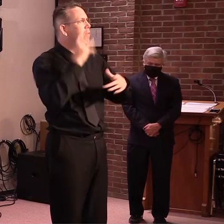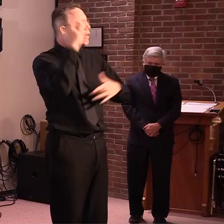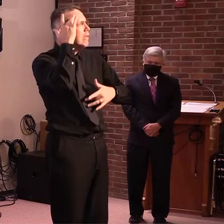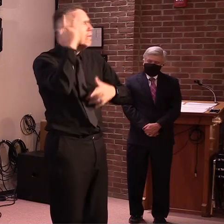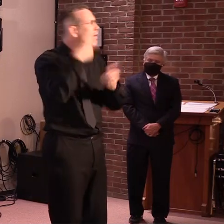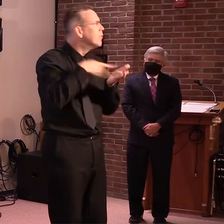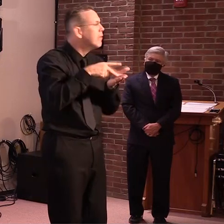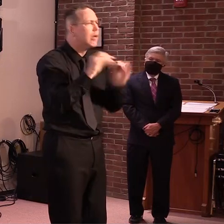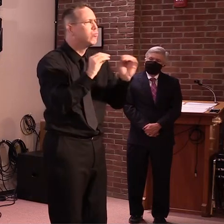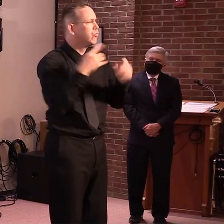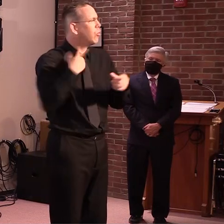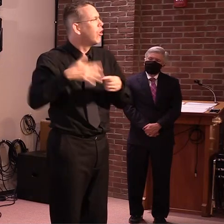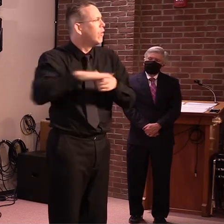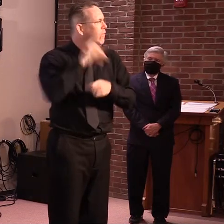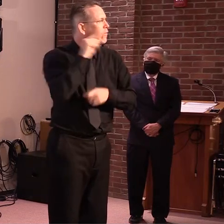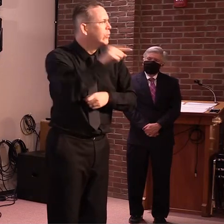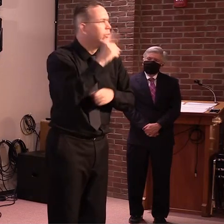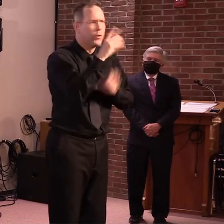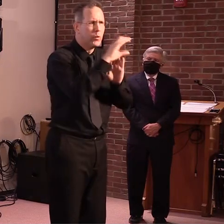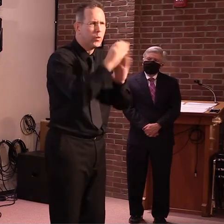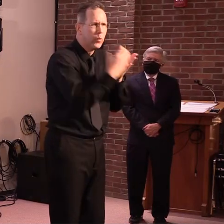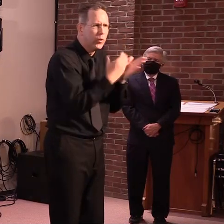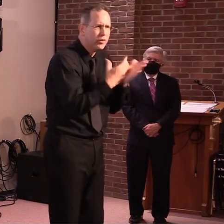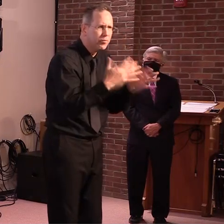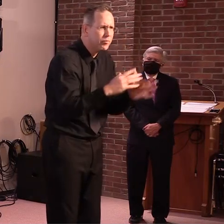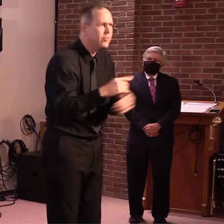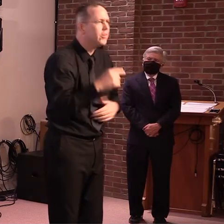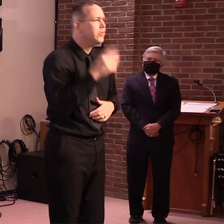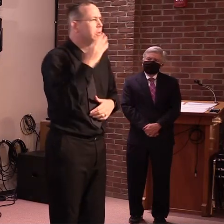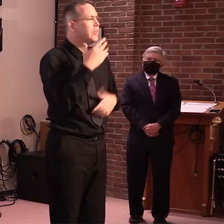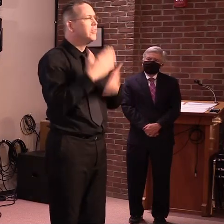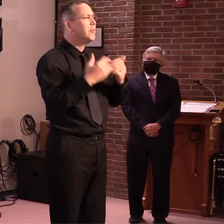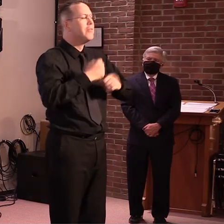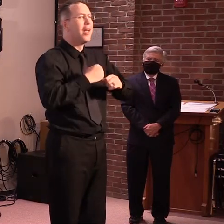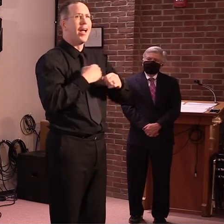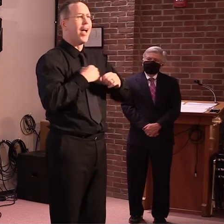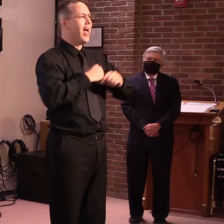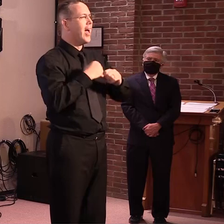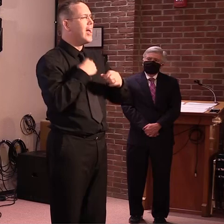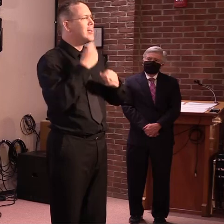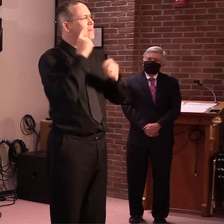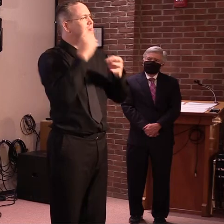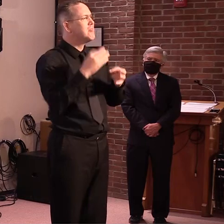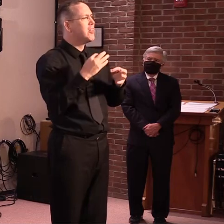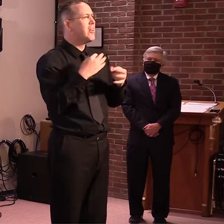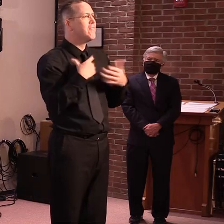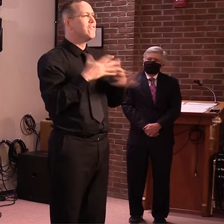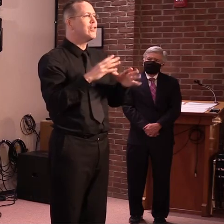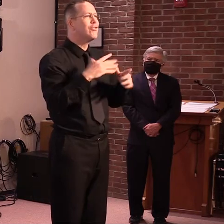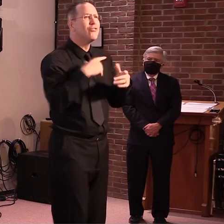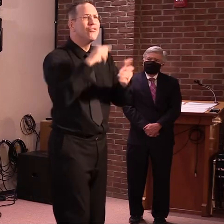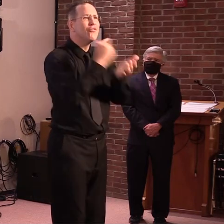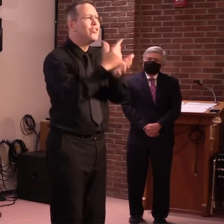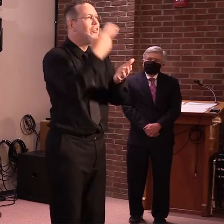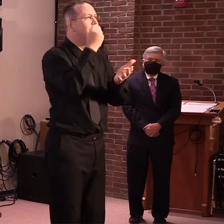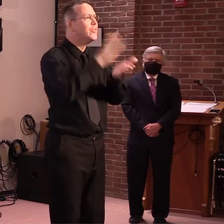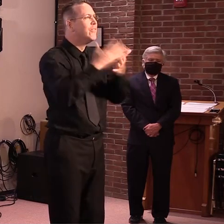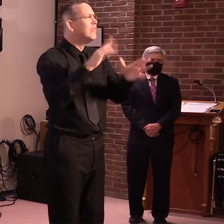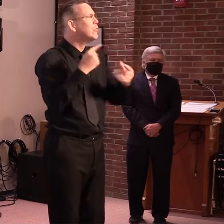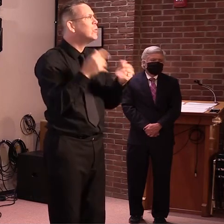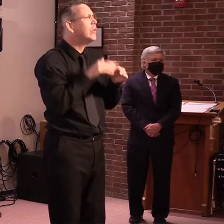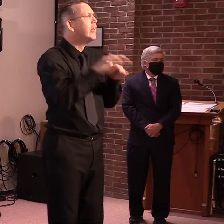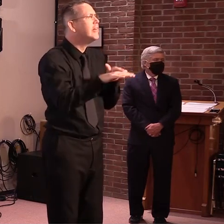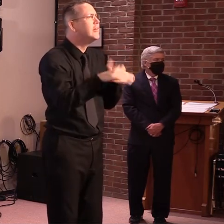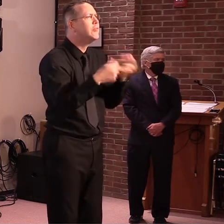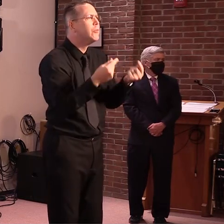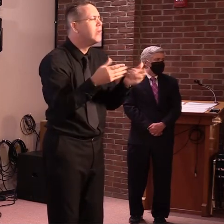woke up today wondering what comes next. And to those young people, you've worked so hard, you deserve this. We hope it sets you on the